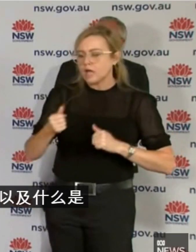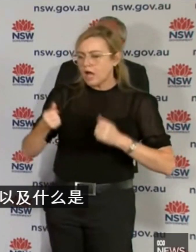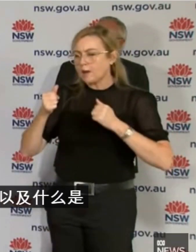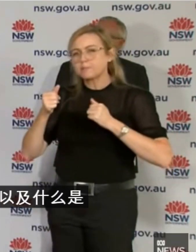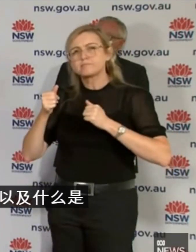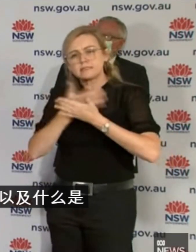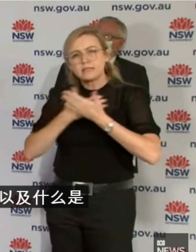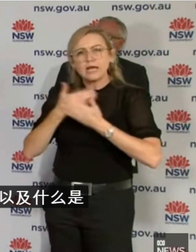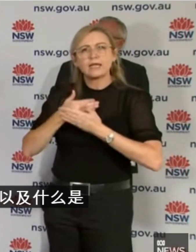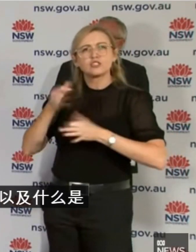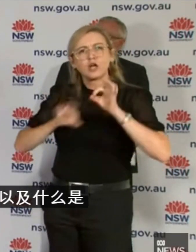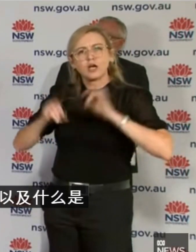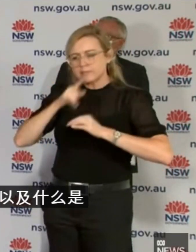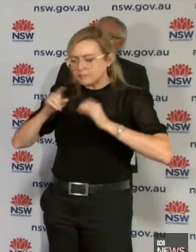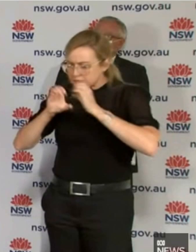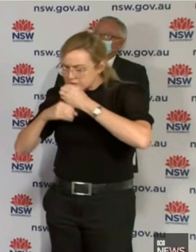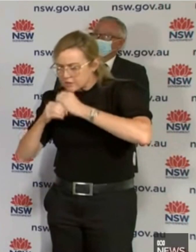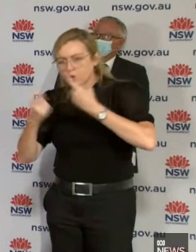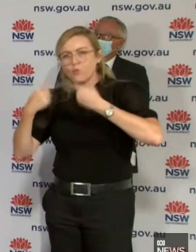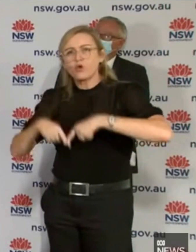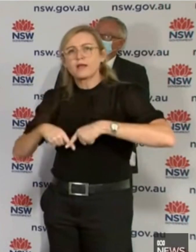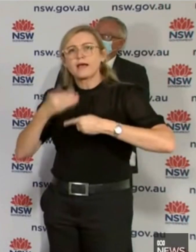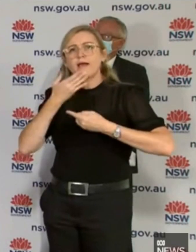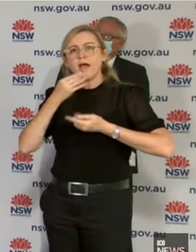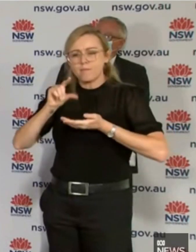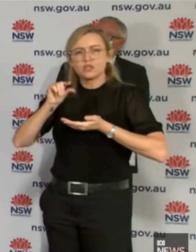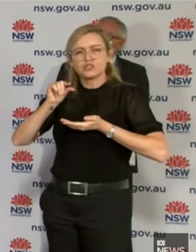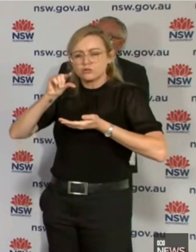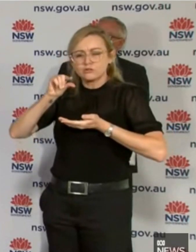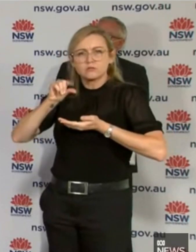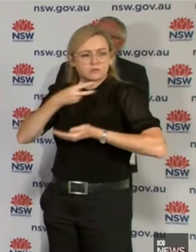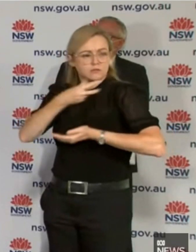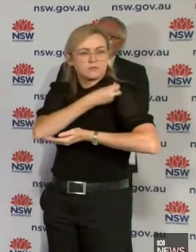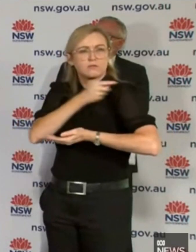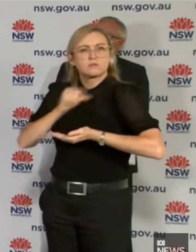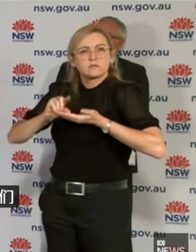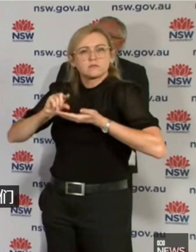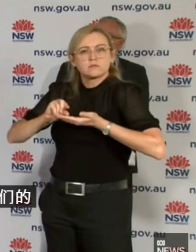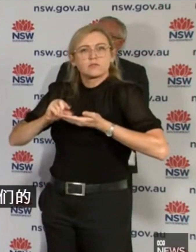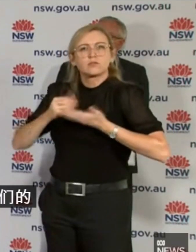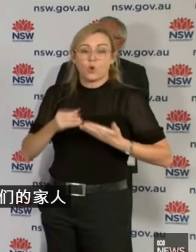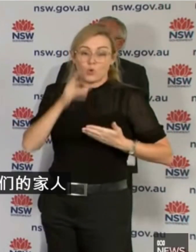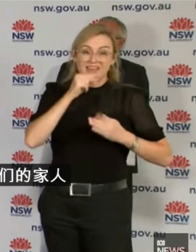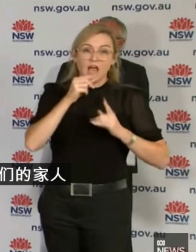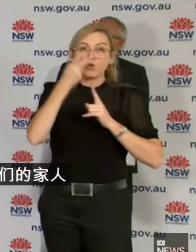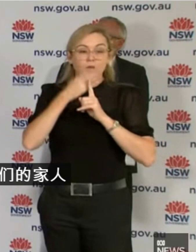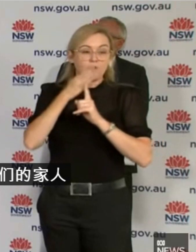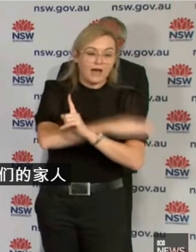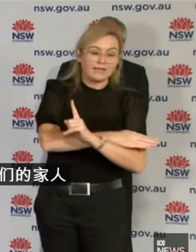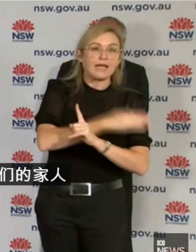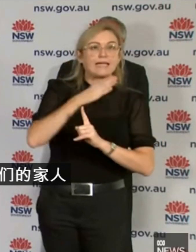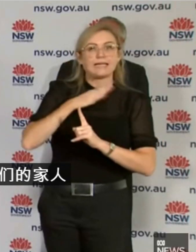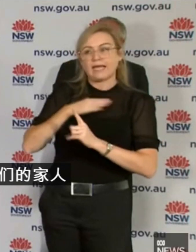the right number of doses are. So until then, young children rely on their family to be protected